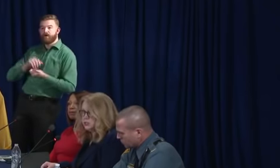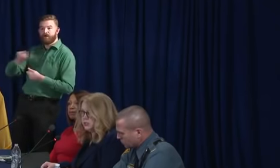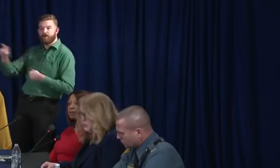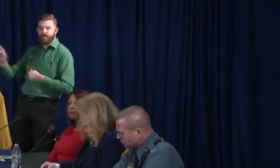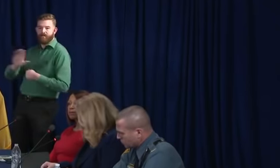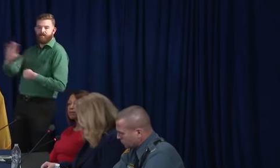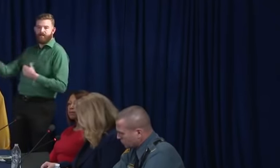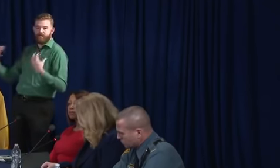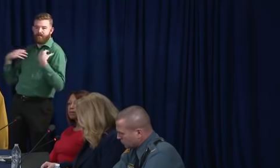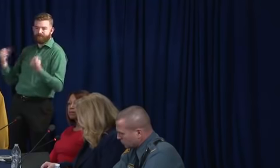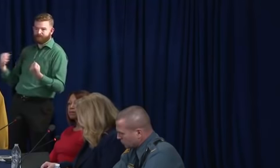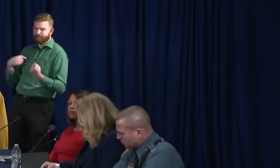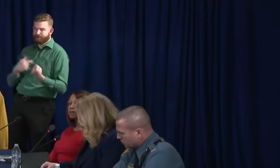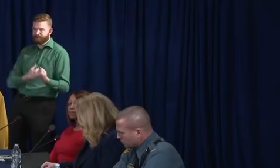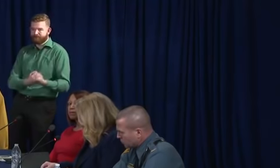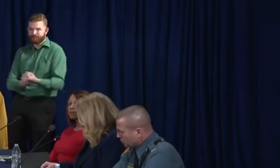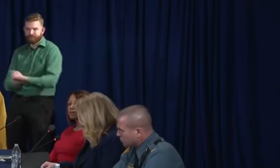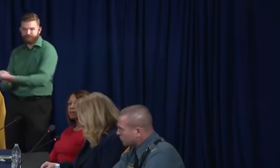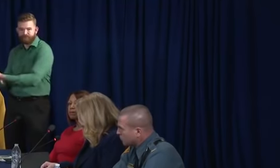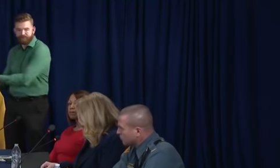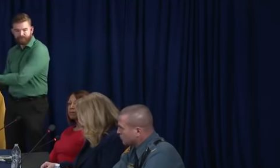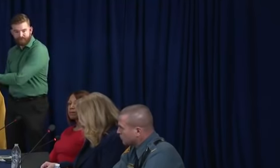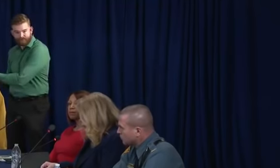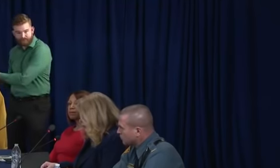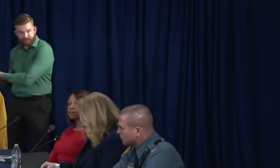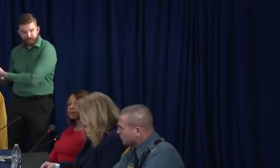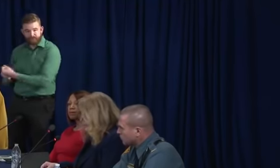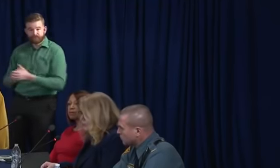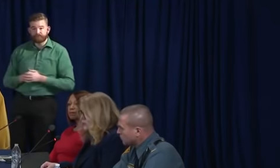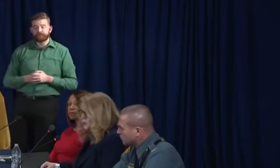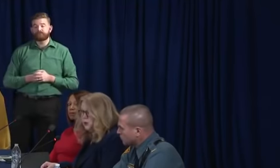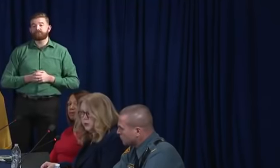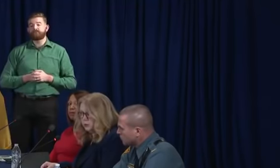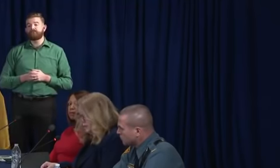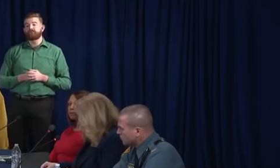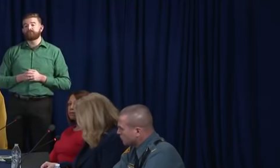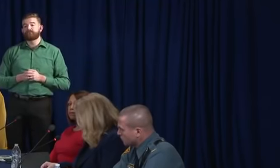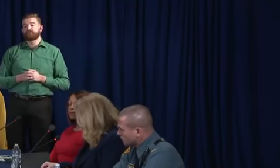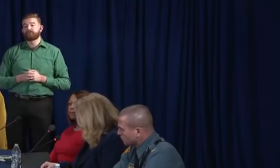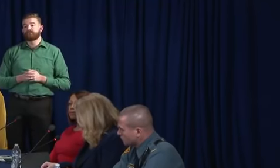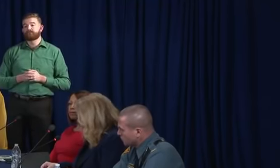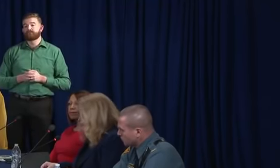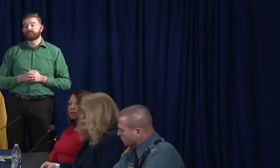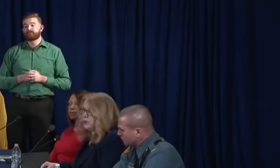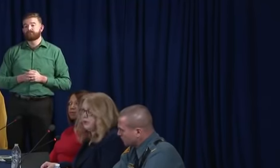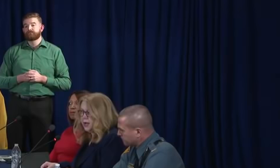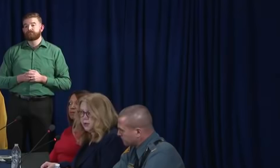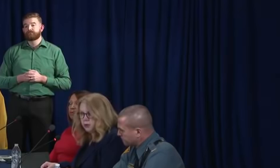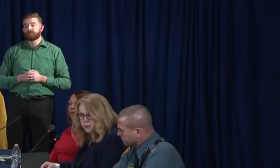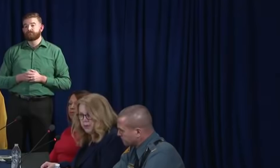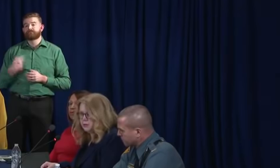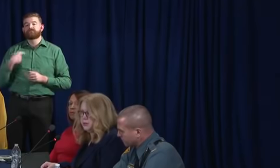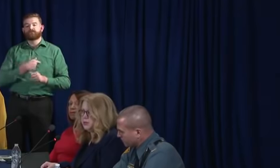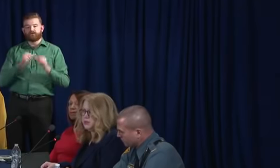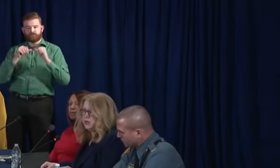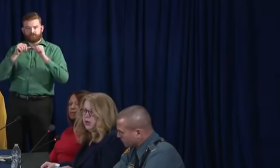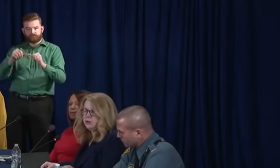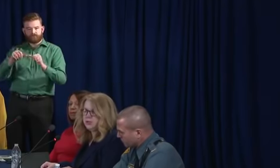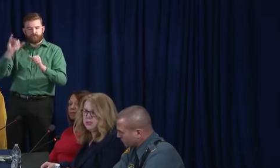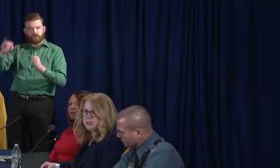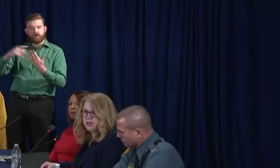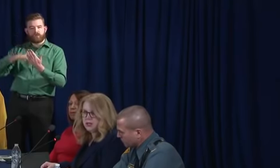our Division on Aging, we help to support seniors across our state who are homebound, or those who are now homebound because